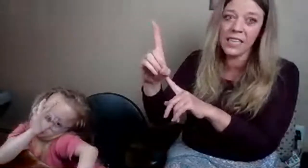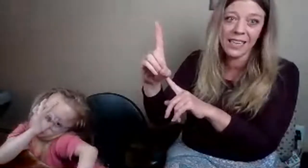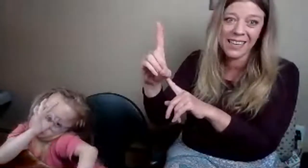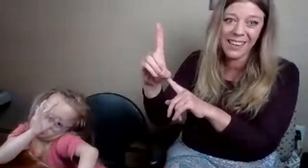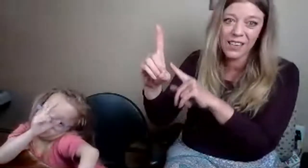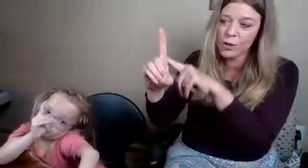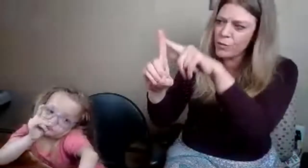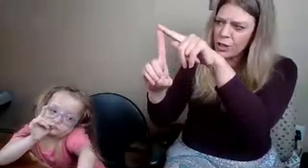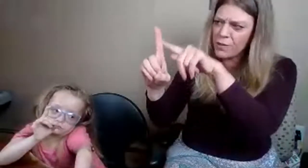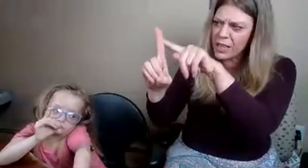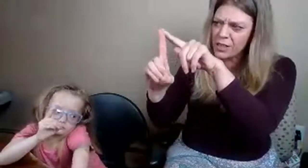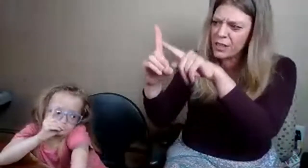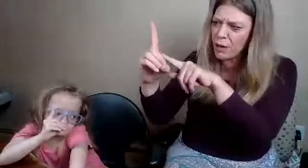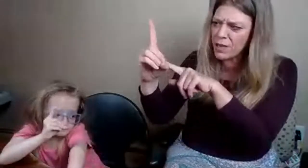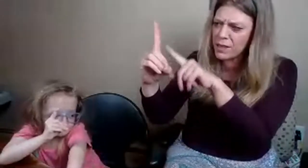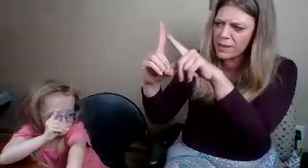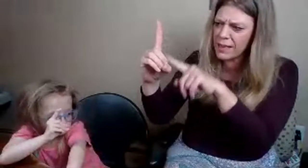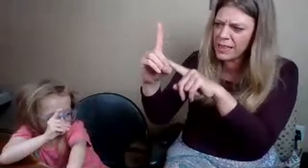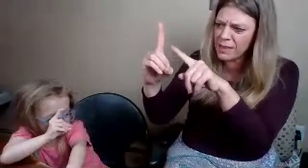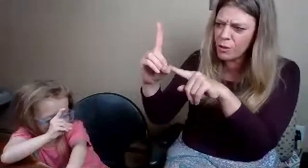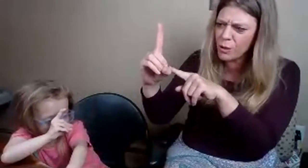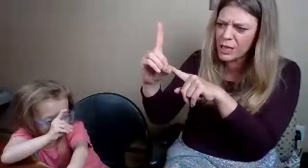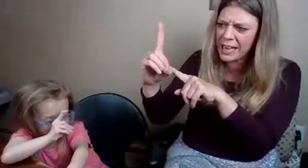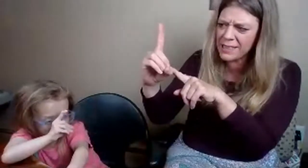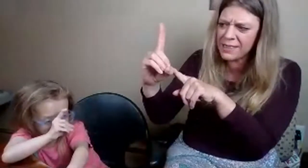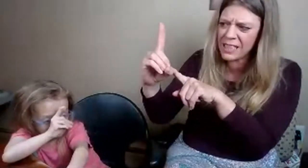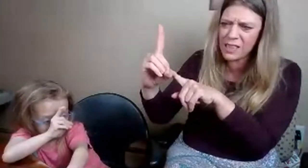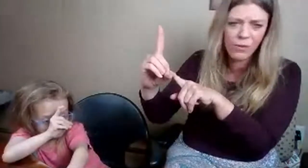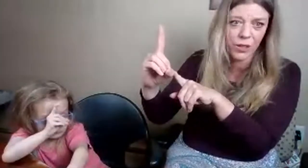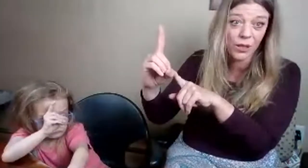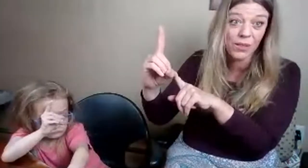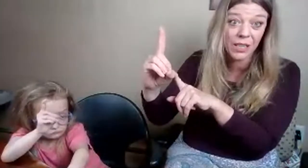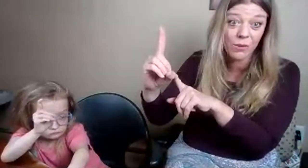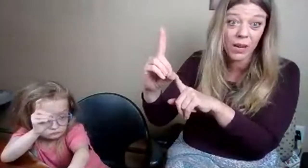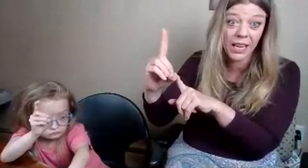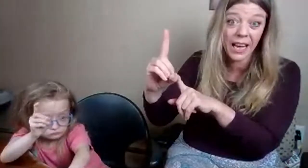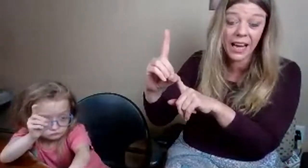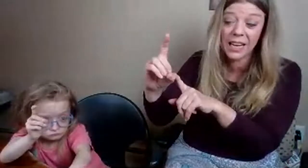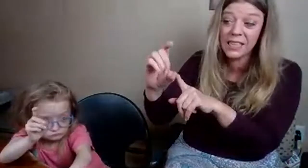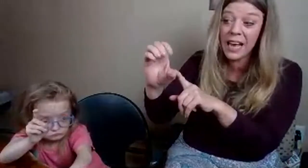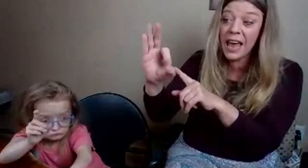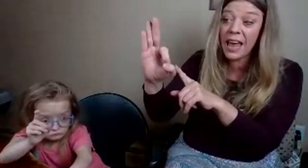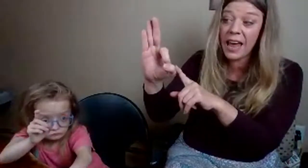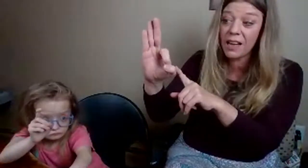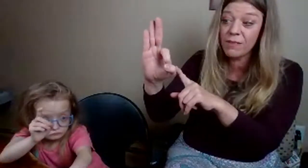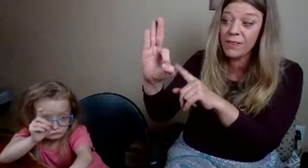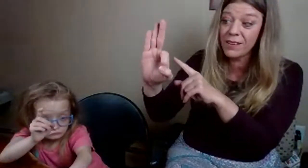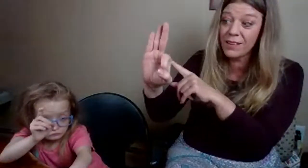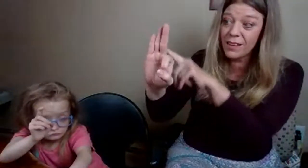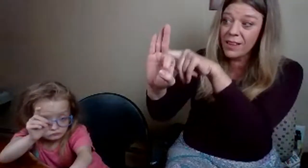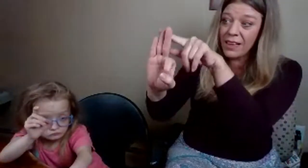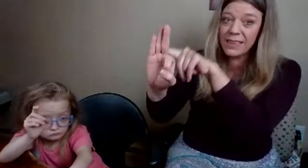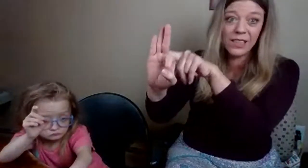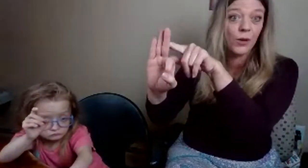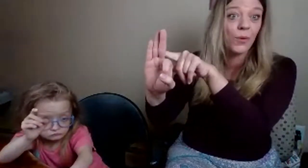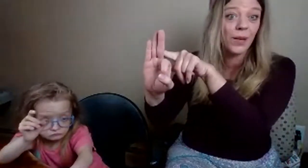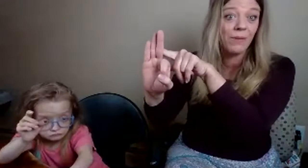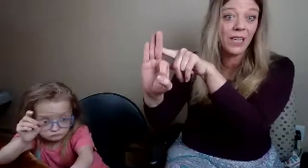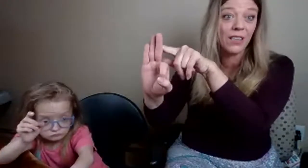D, first finger's up. It looks like a lowercase d if you're using your right hand. F is your 3 fingers